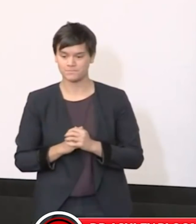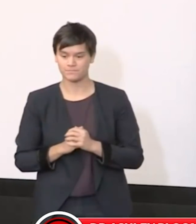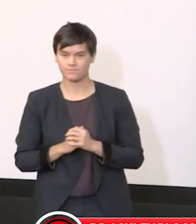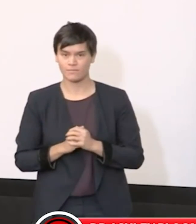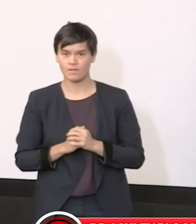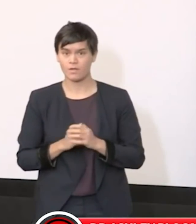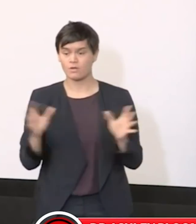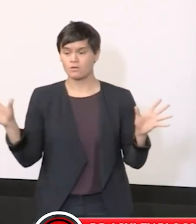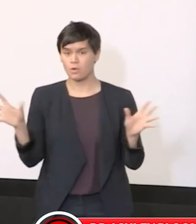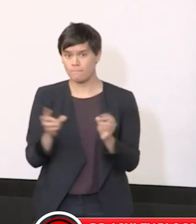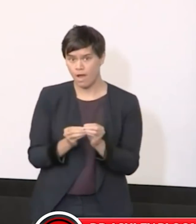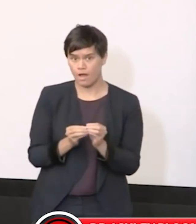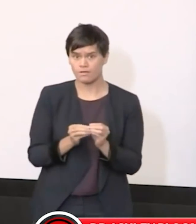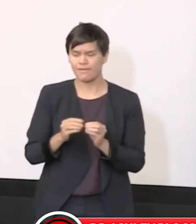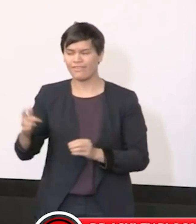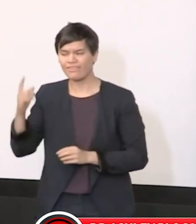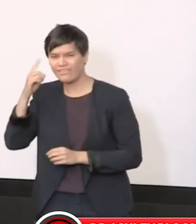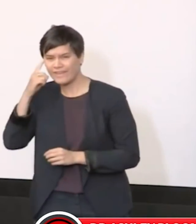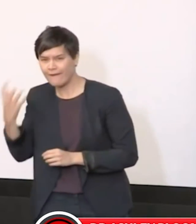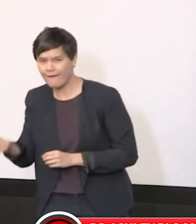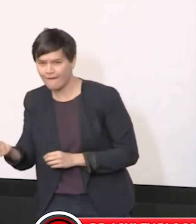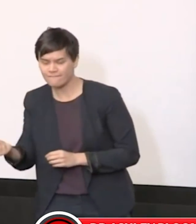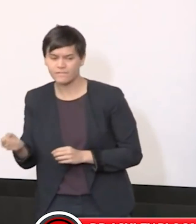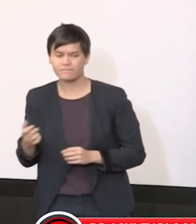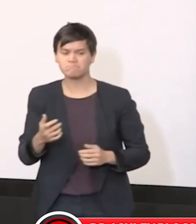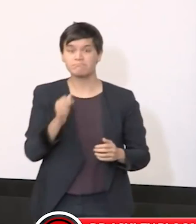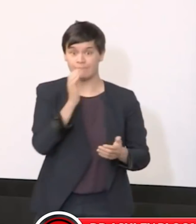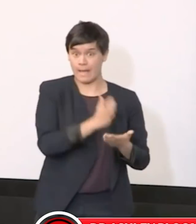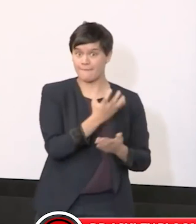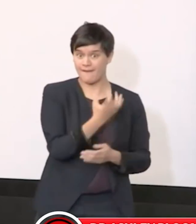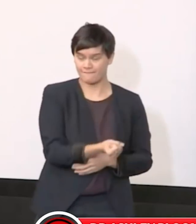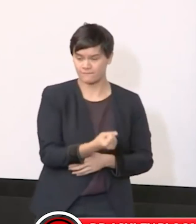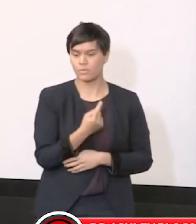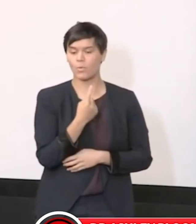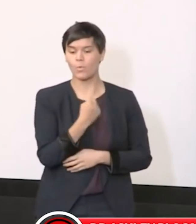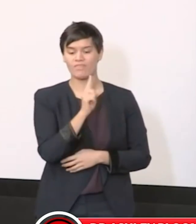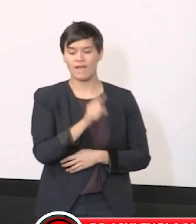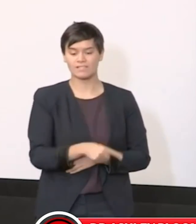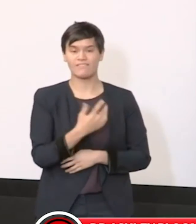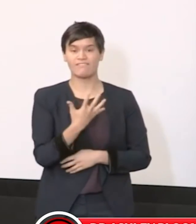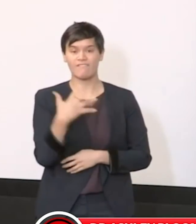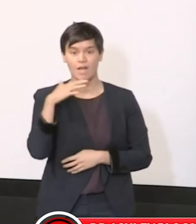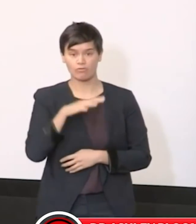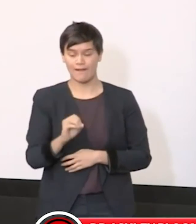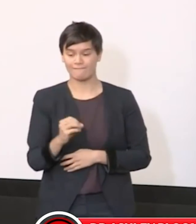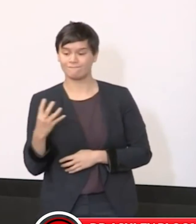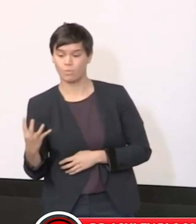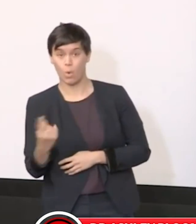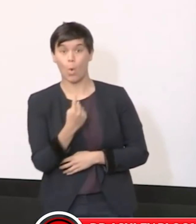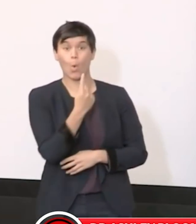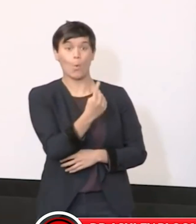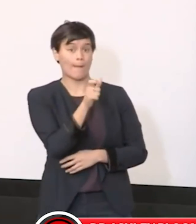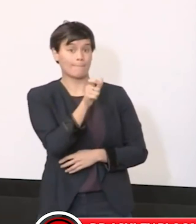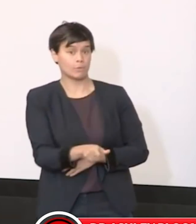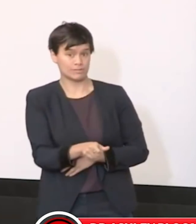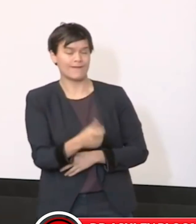and probable cases remains also at the same number, 1,504. There is still the one active case, which you're